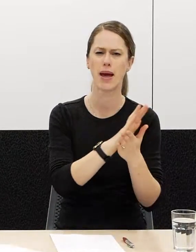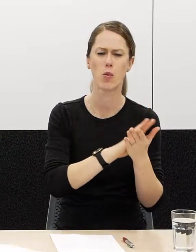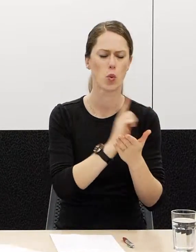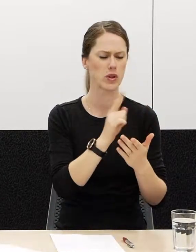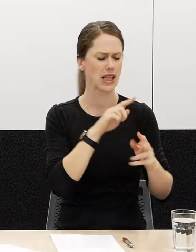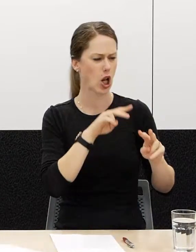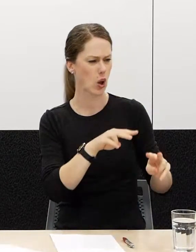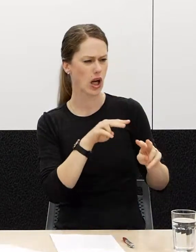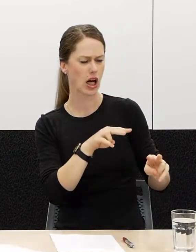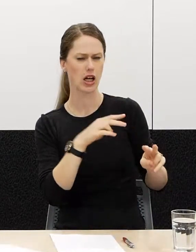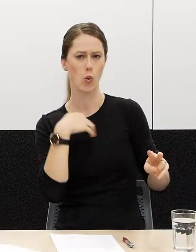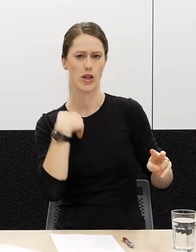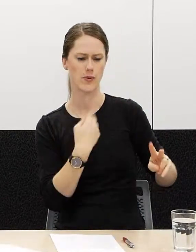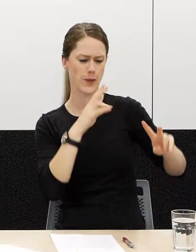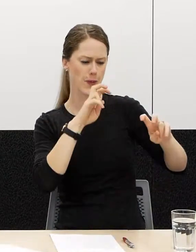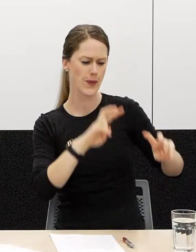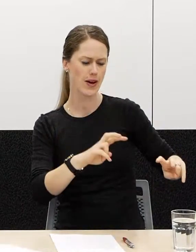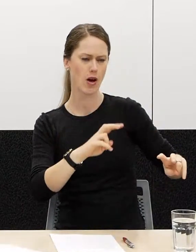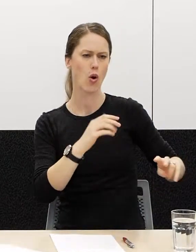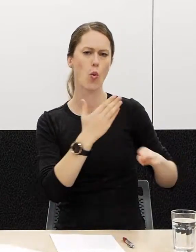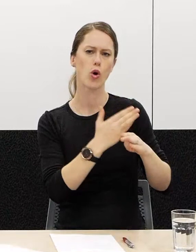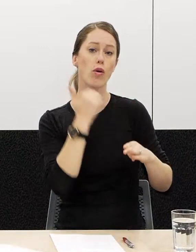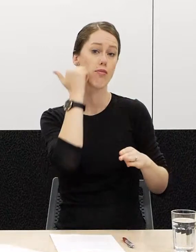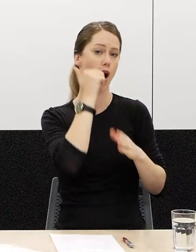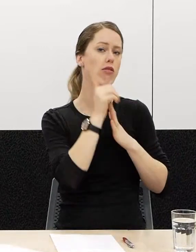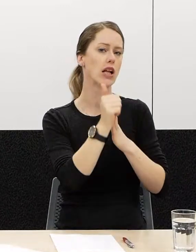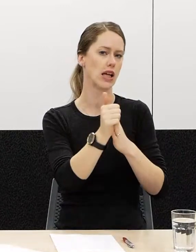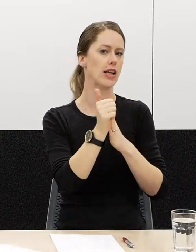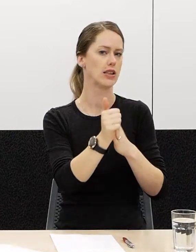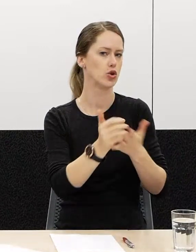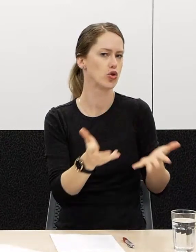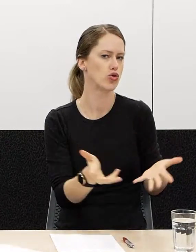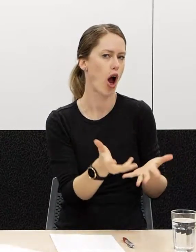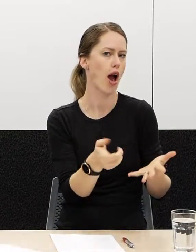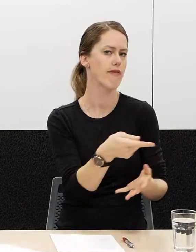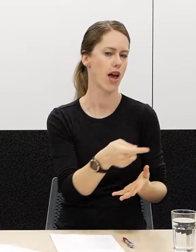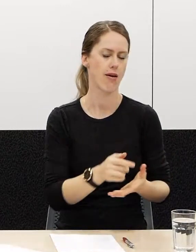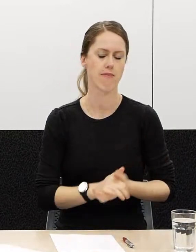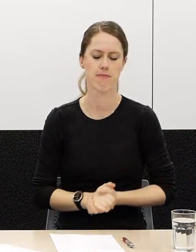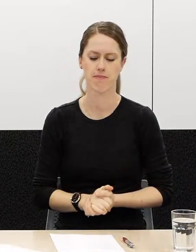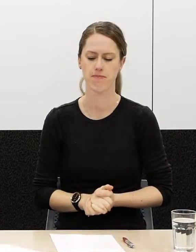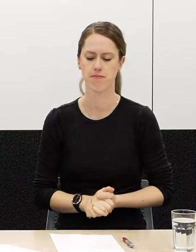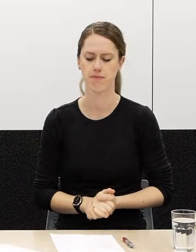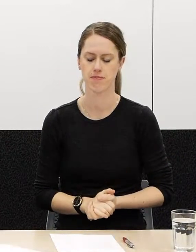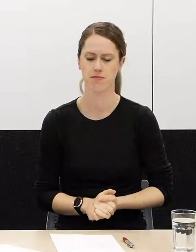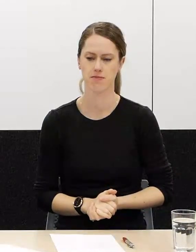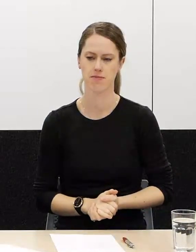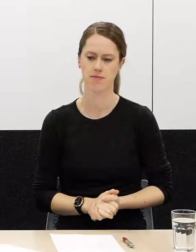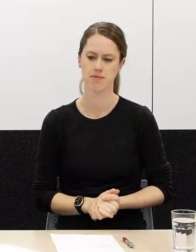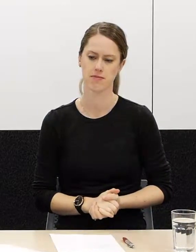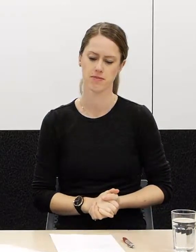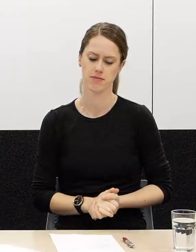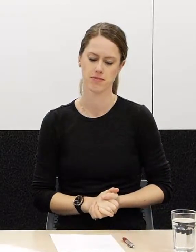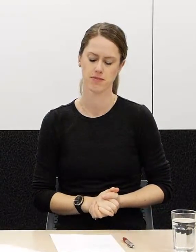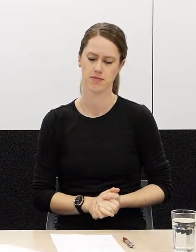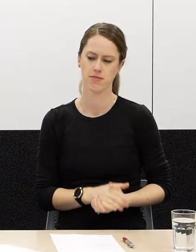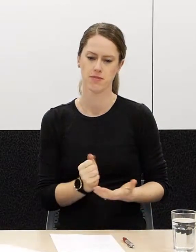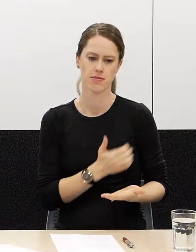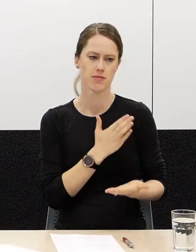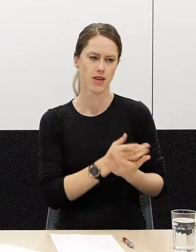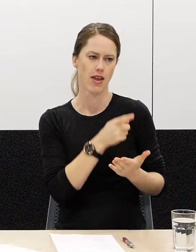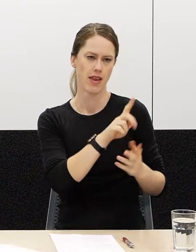look like? So we need to do some work with some of our Māori leaders to really drive that. to ensure that they do